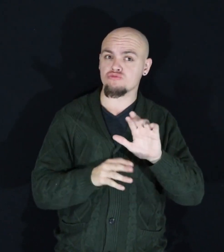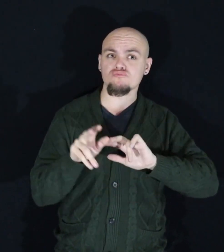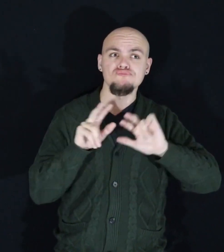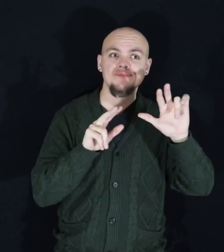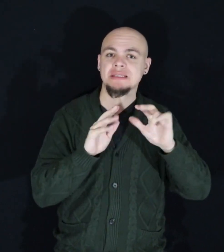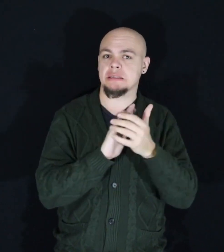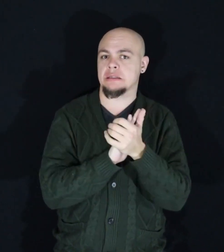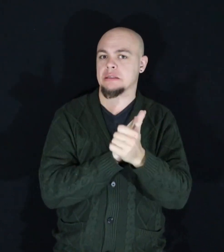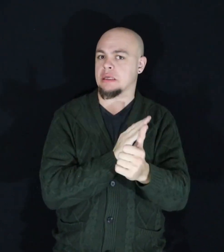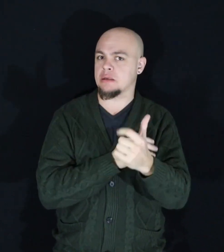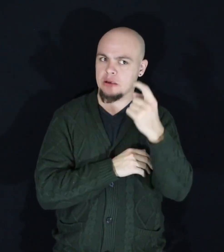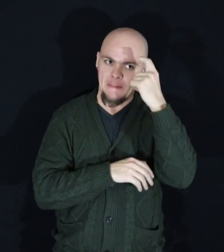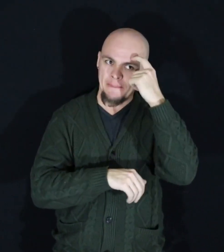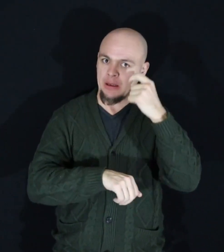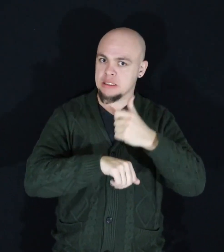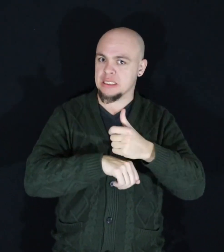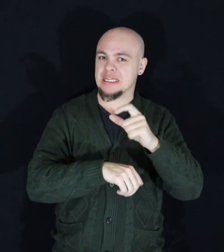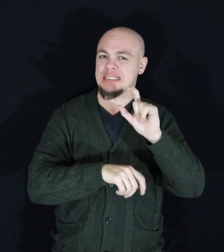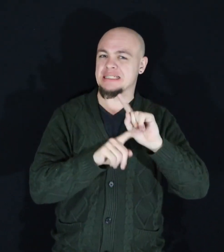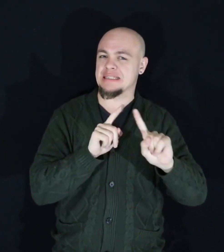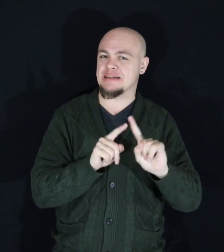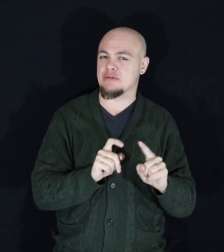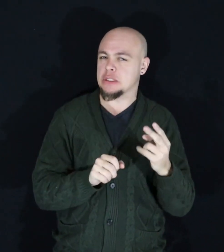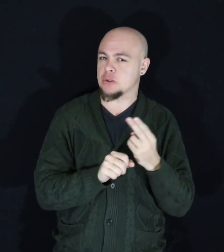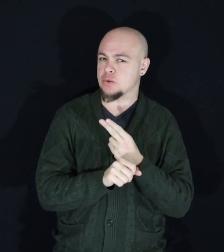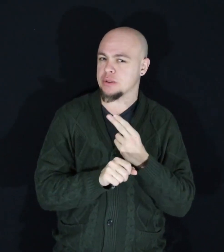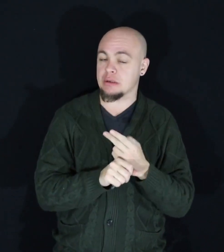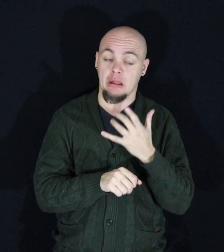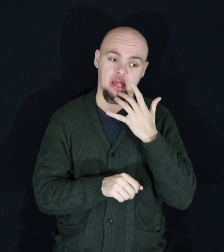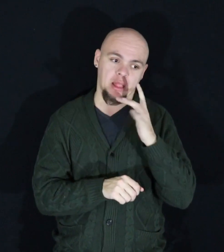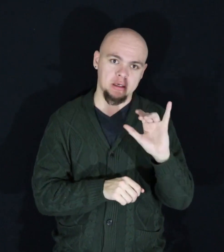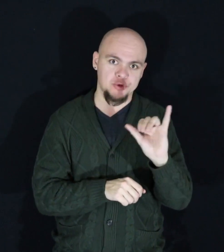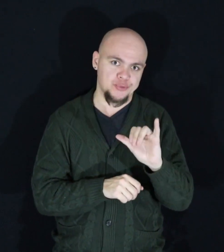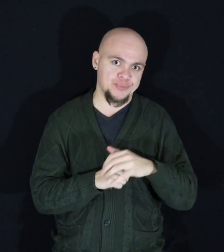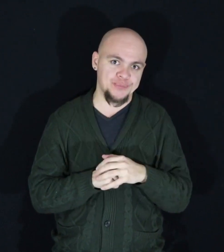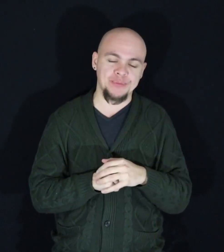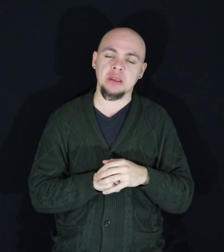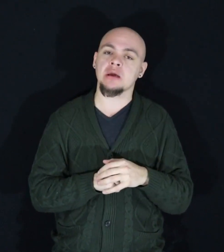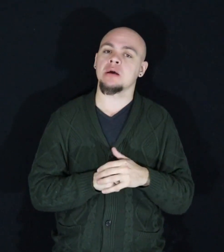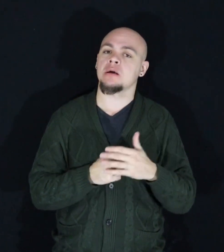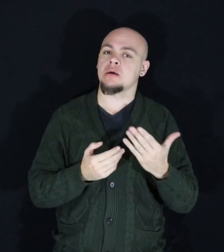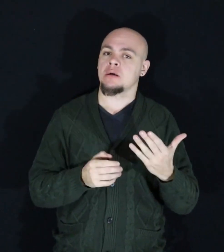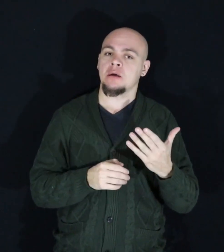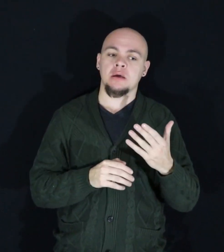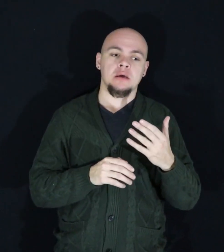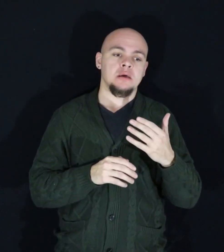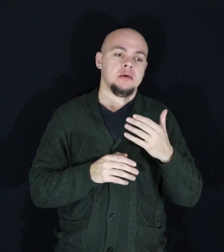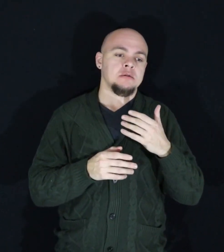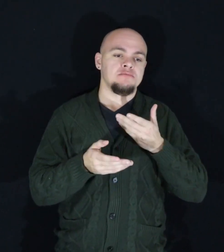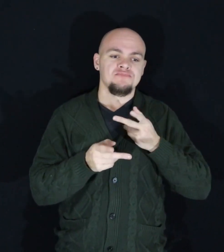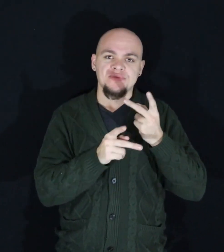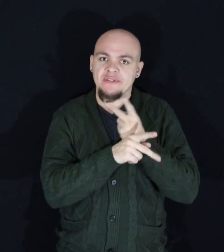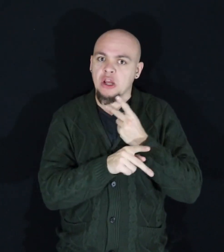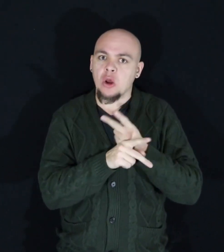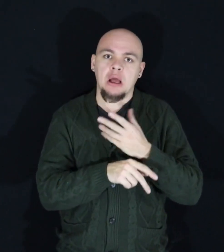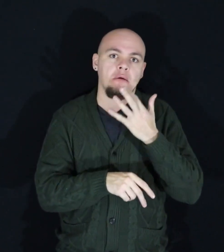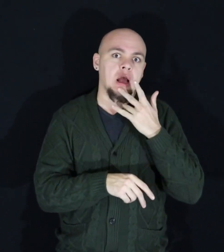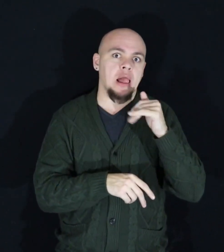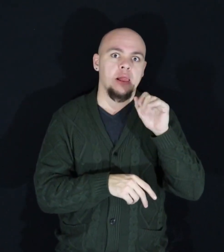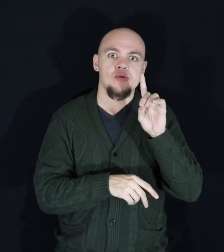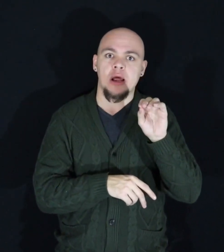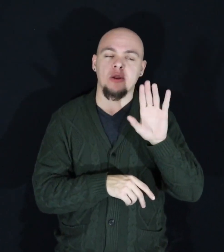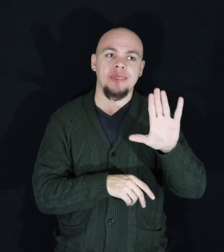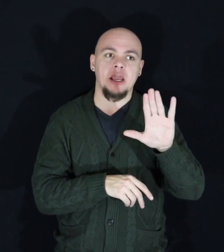different skills and mindsets, and some luck, from being able to mitigate and navigate Colorado's notoriously